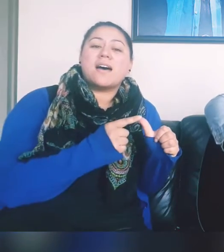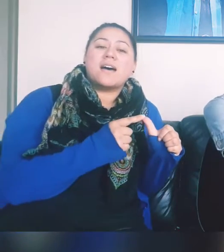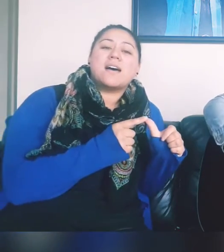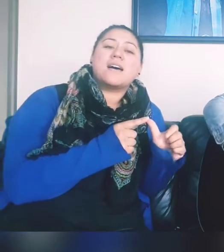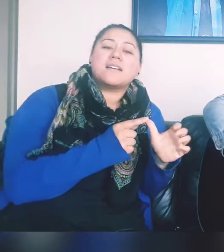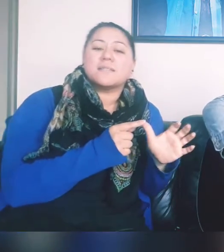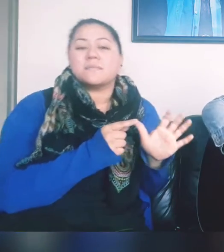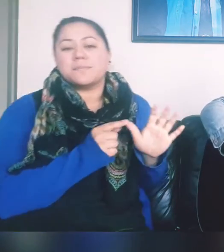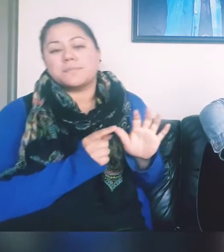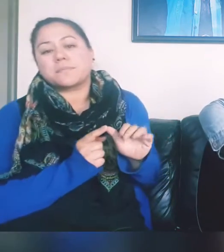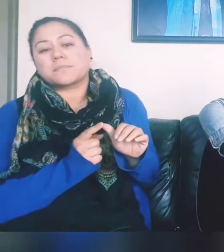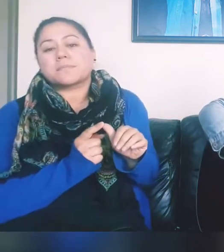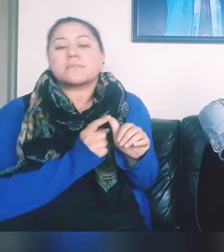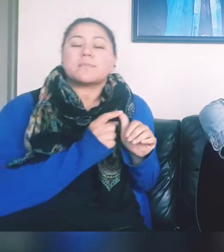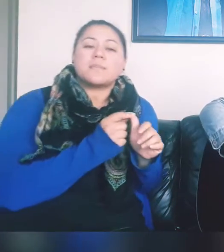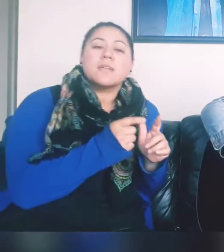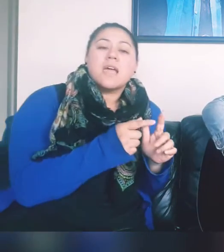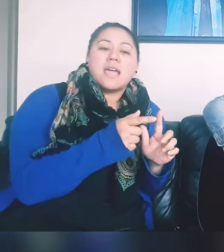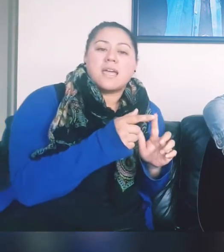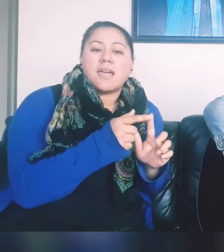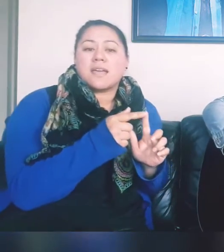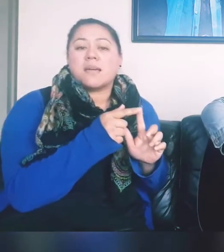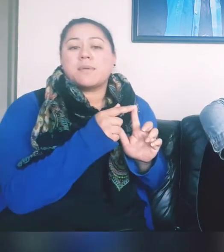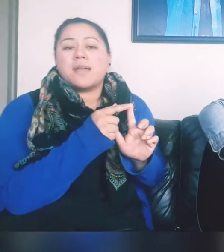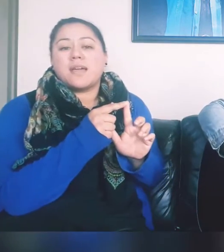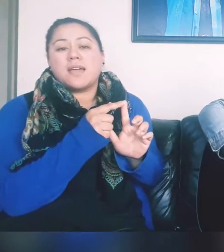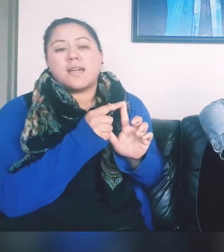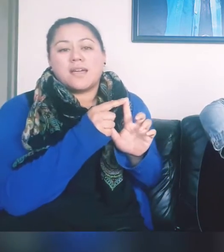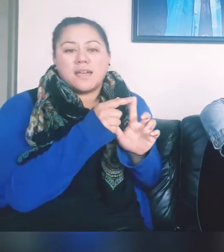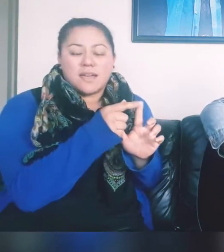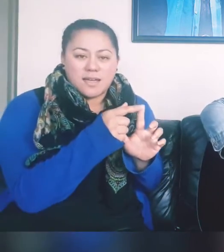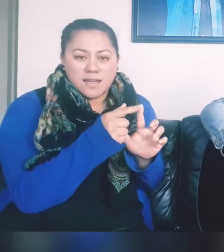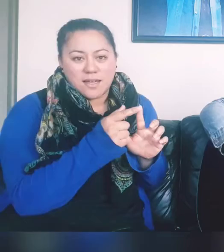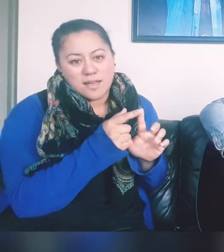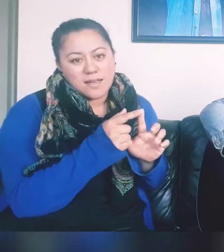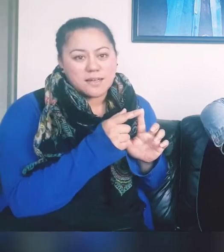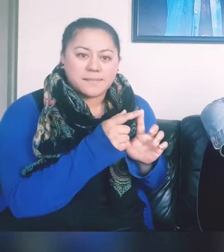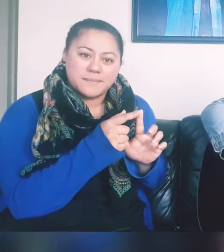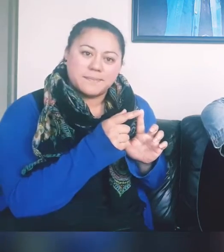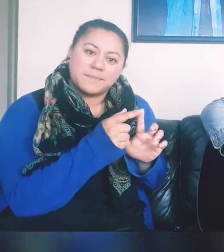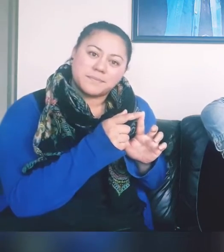Ahakama na para tawanga wha. Eheke me ne pere tewinge